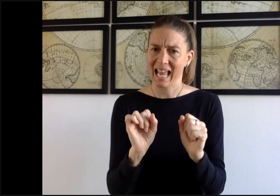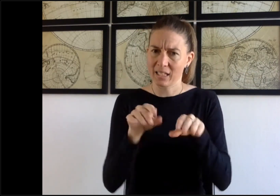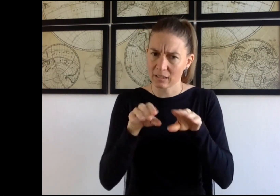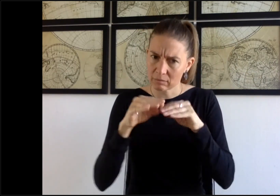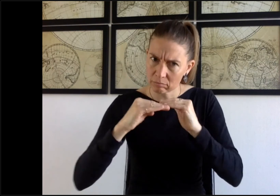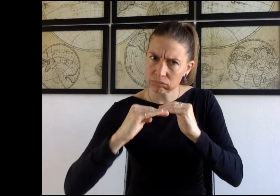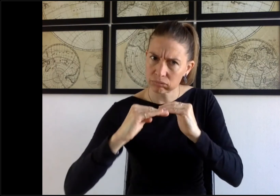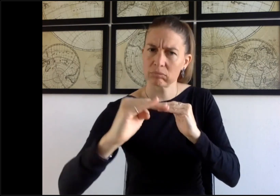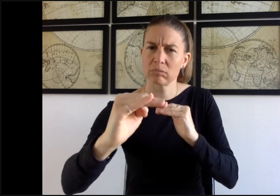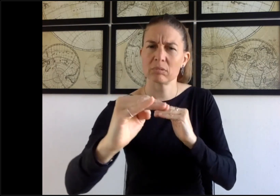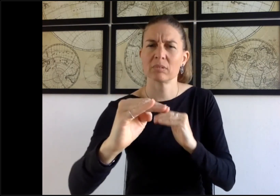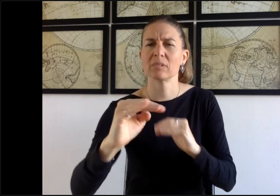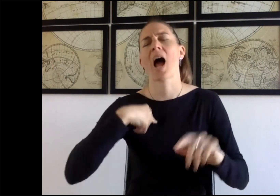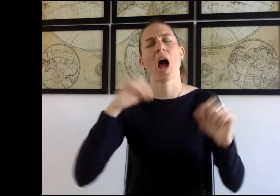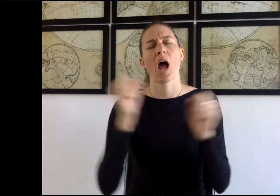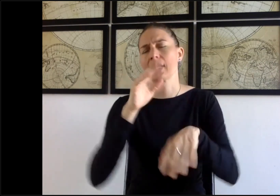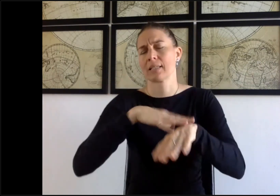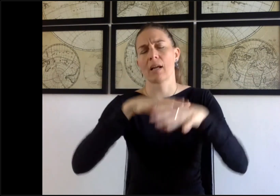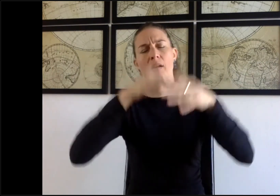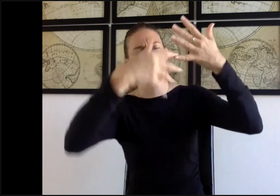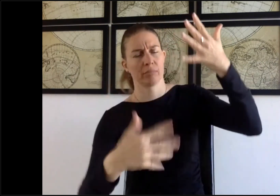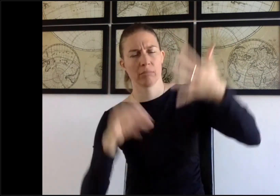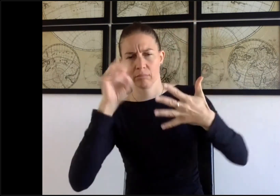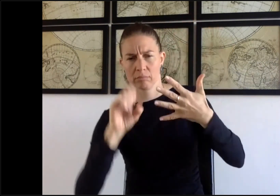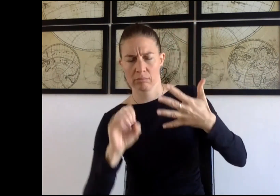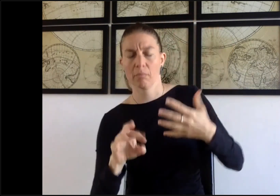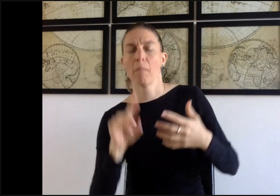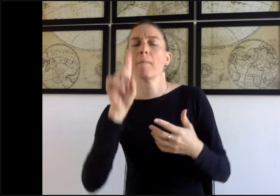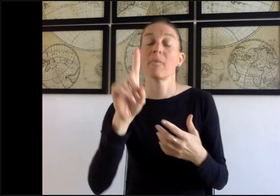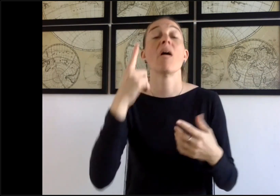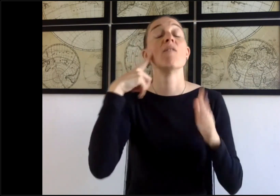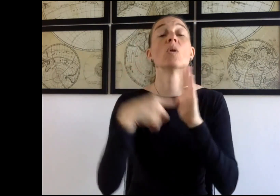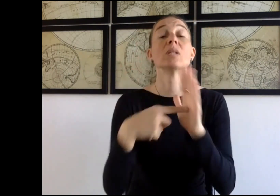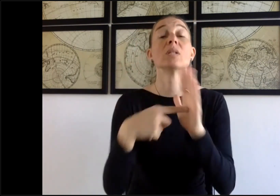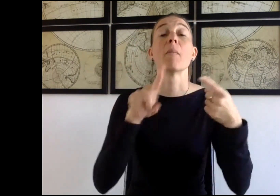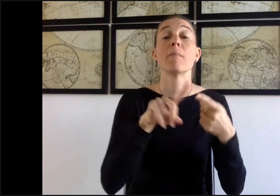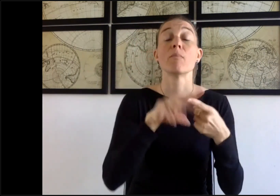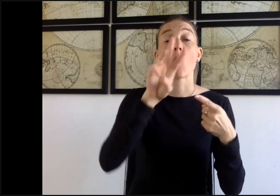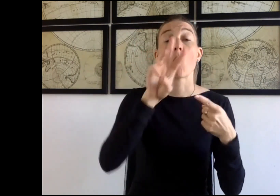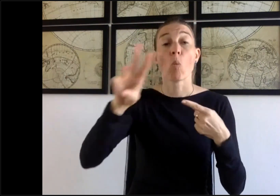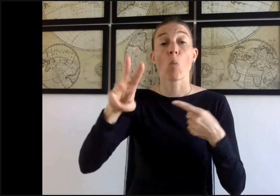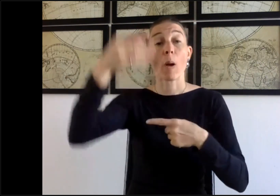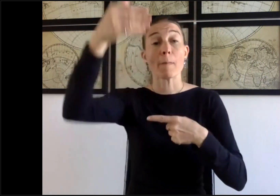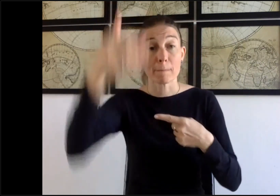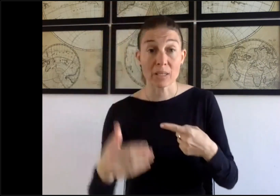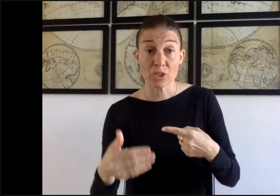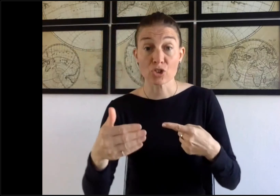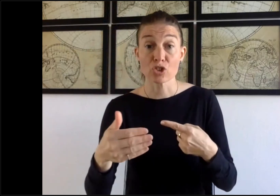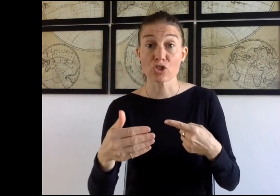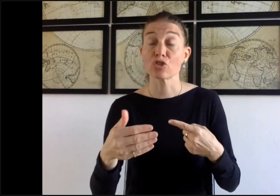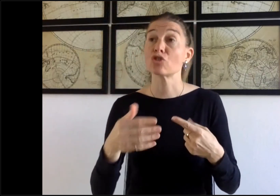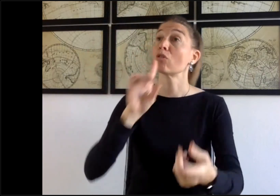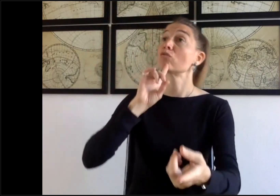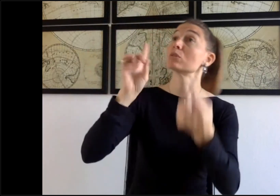them. First of all, the web page containing the response to COVID has been made accessible for persons